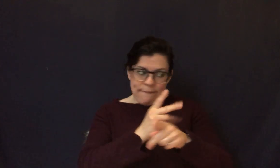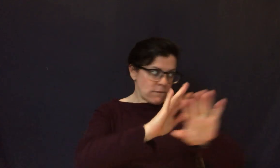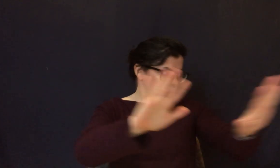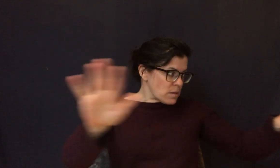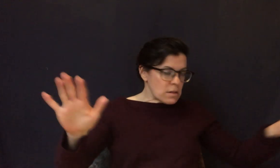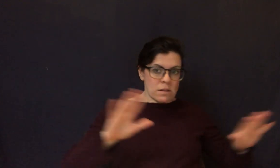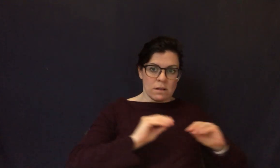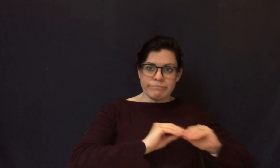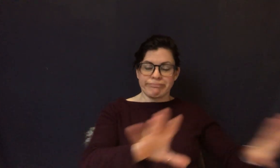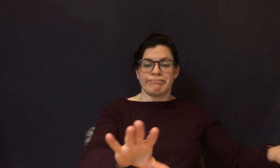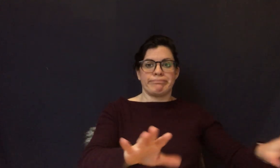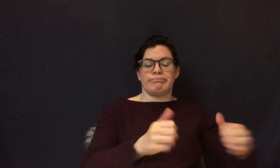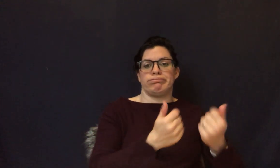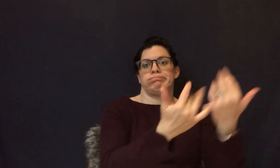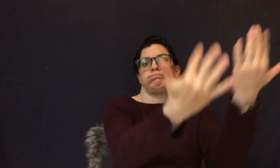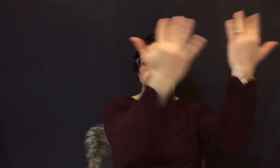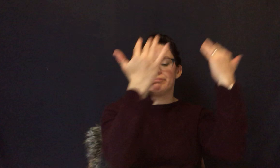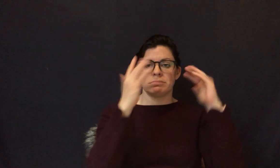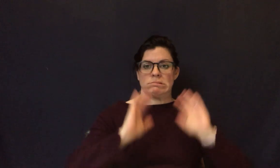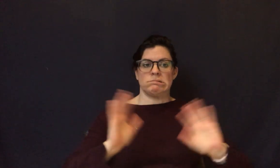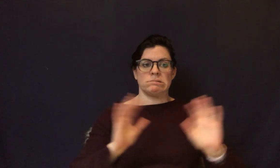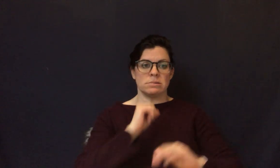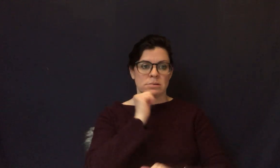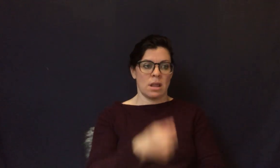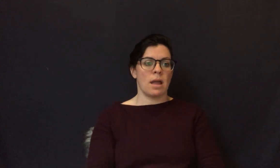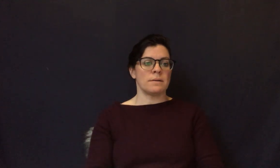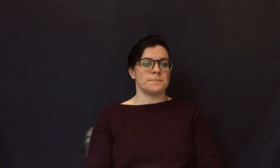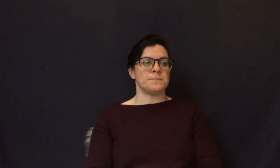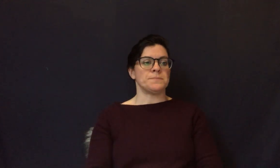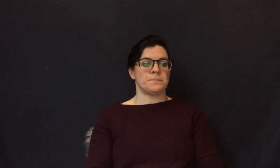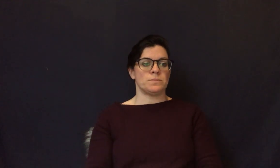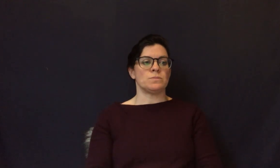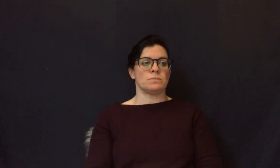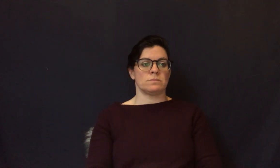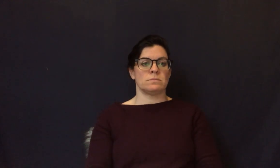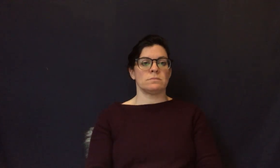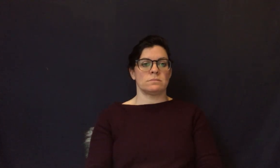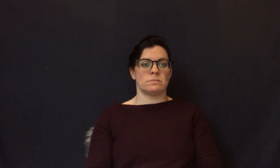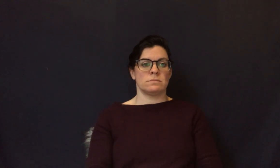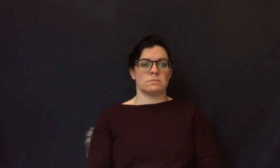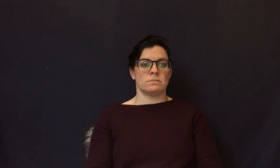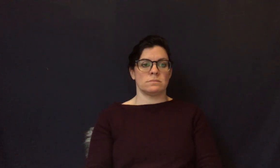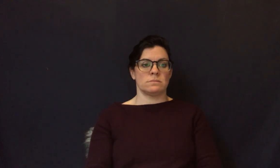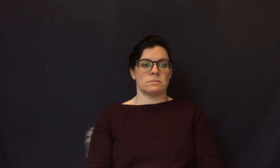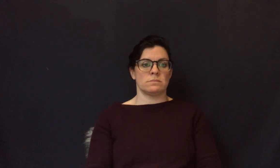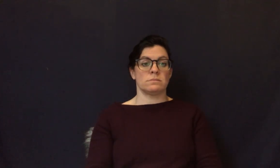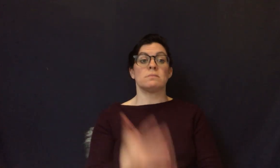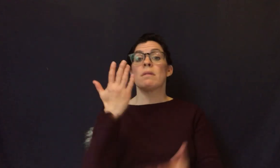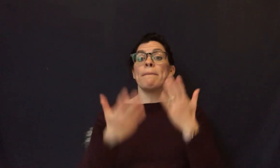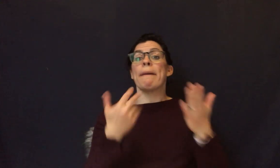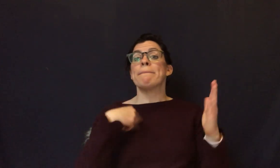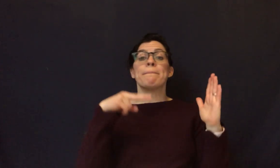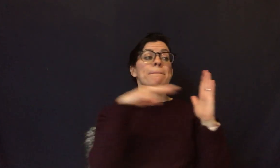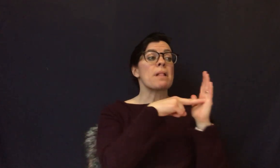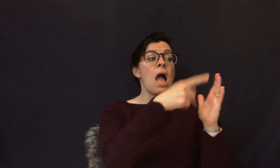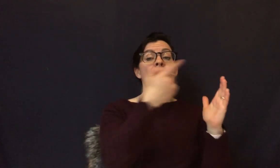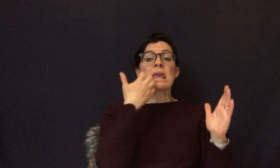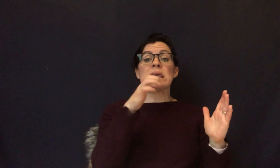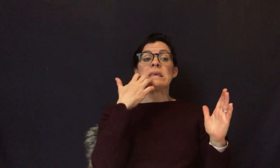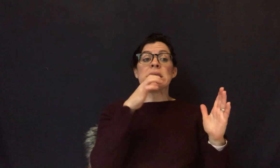a small heater in your room, make sure there's nothing around the heater. Like make sure curtains aren't hanging on the heater or something like